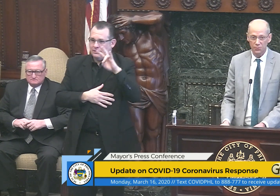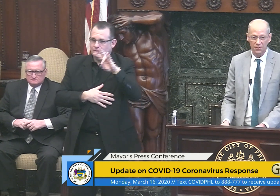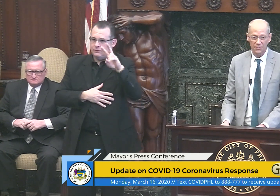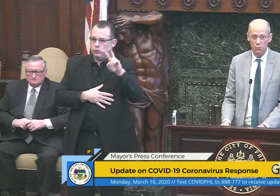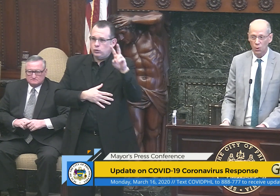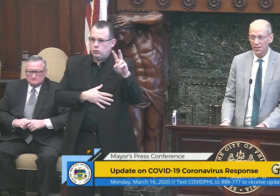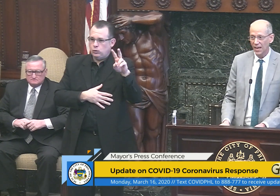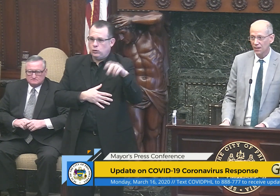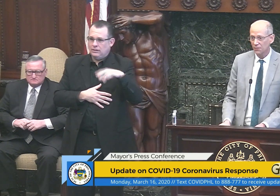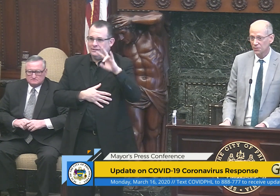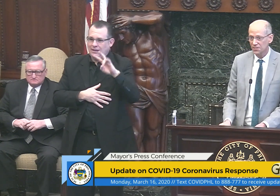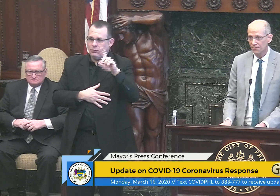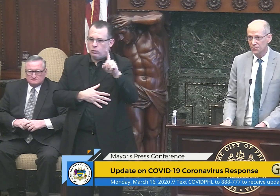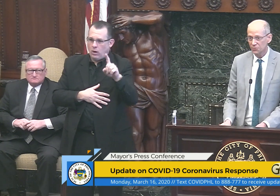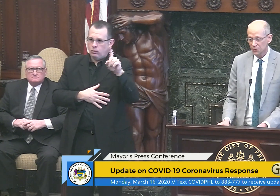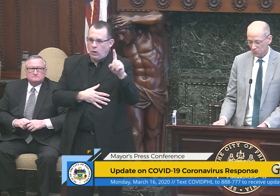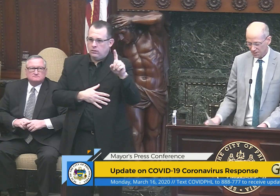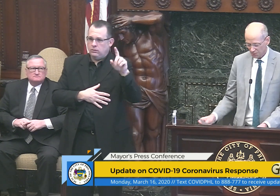1-800-722-7112. That's